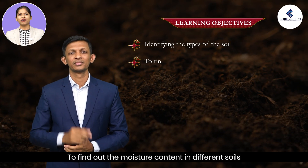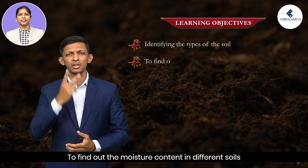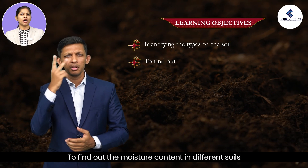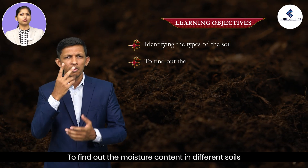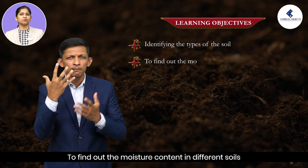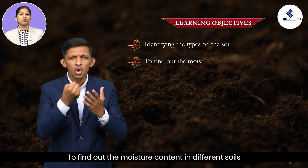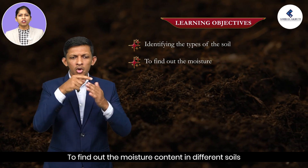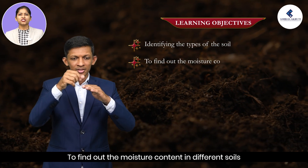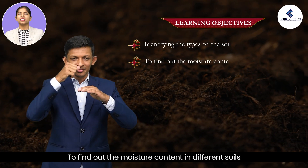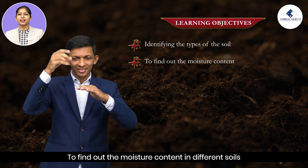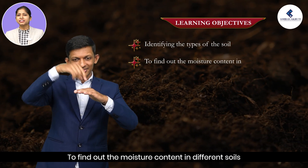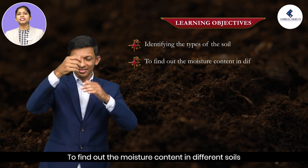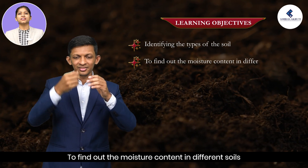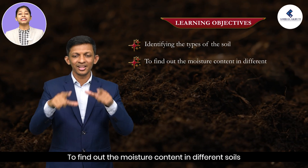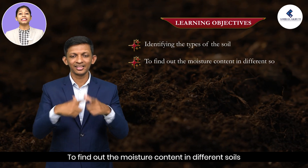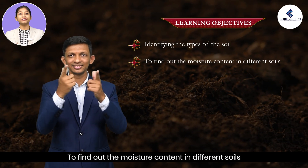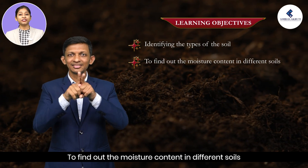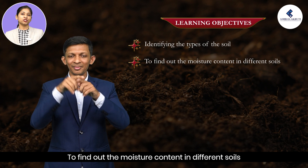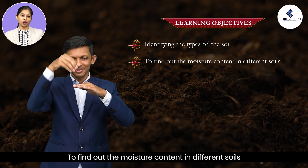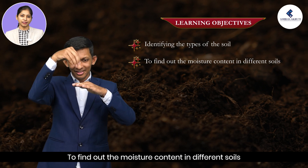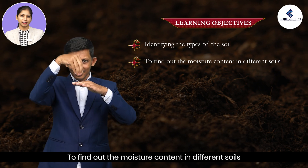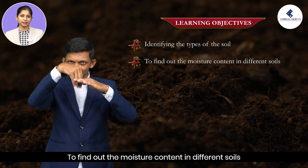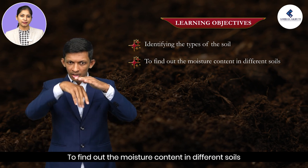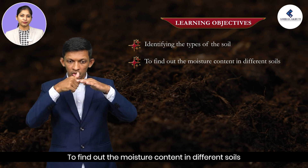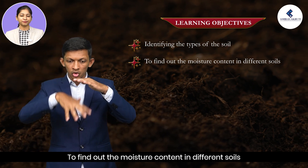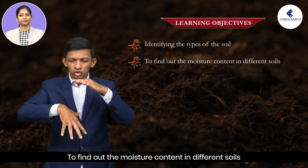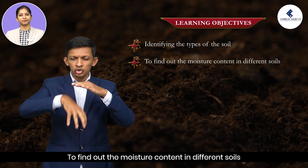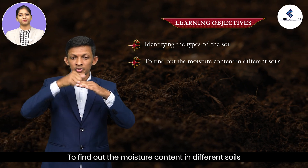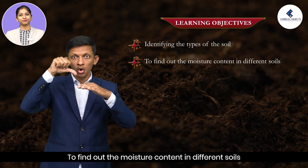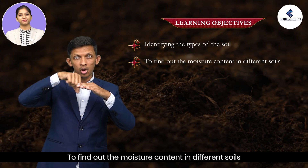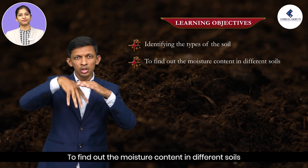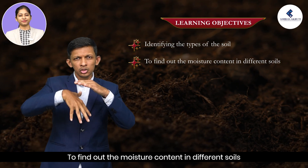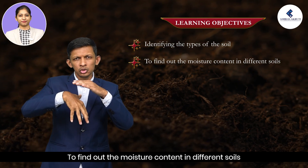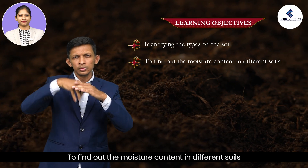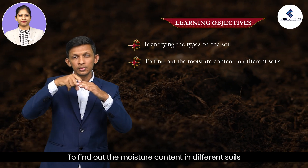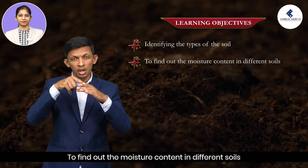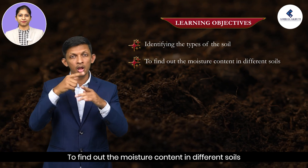To find out the moisture content in different soils.